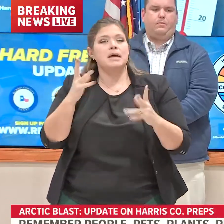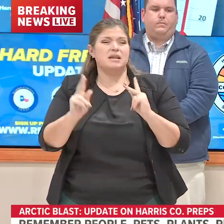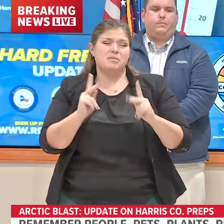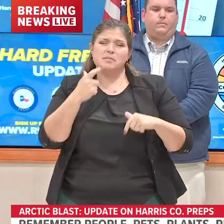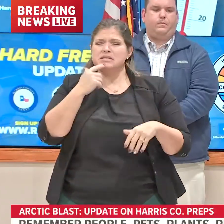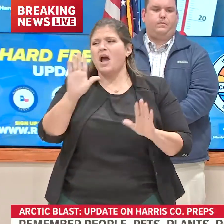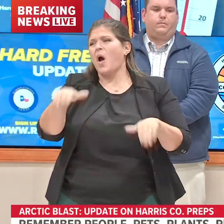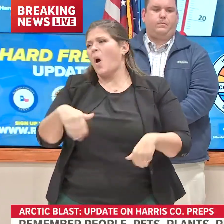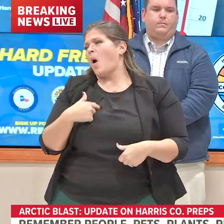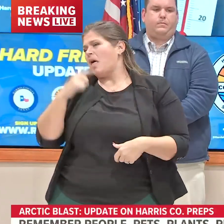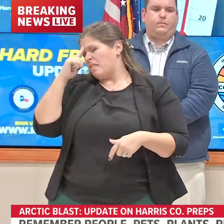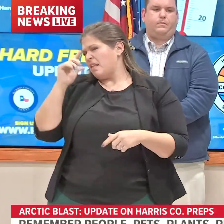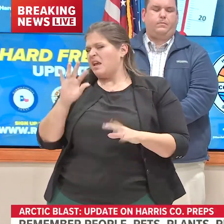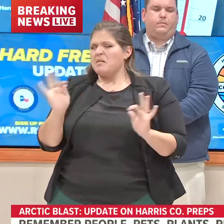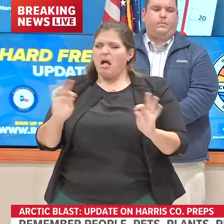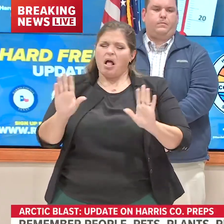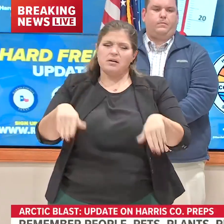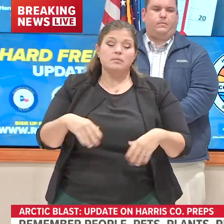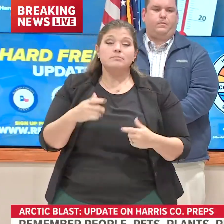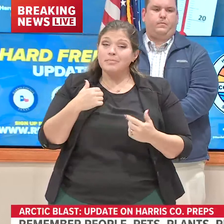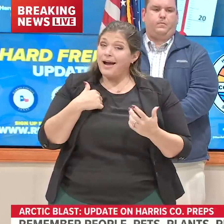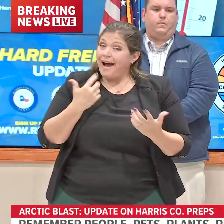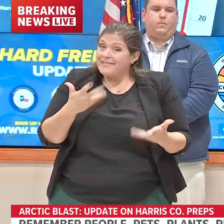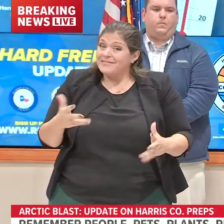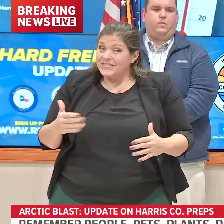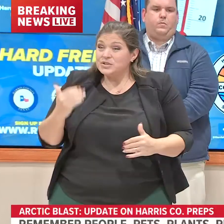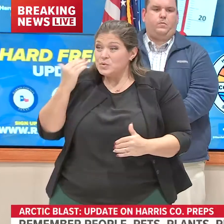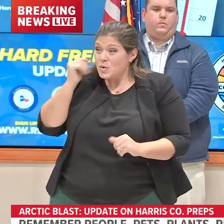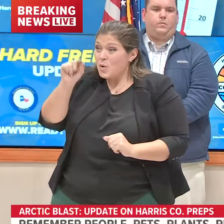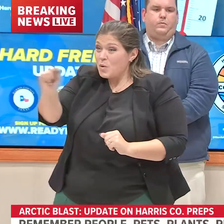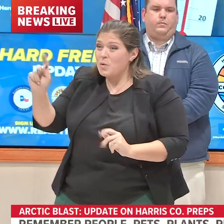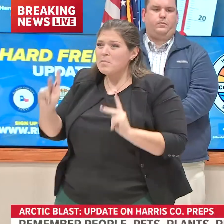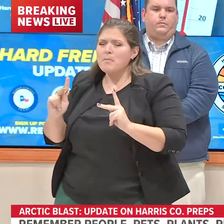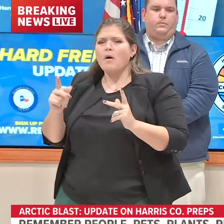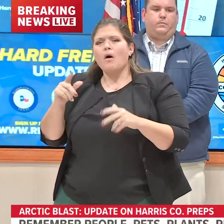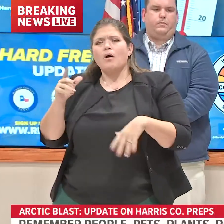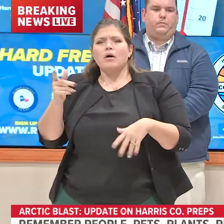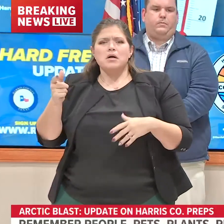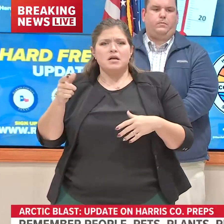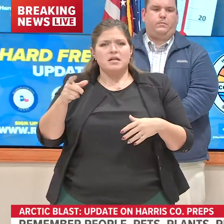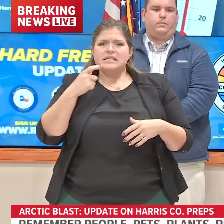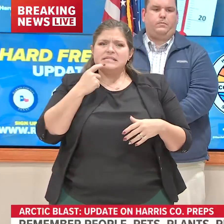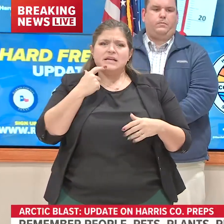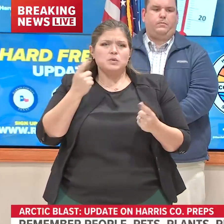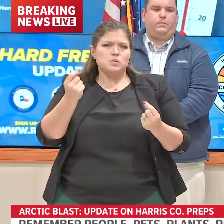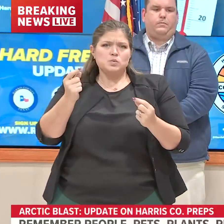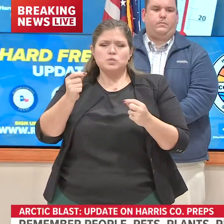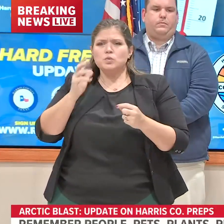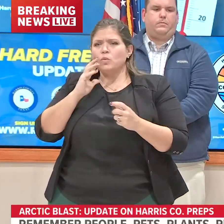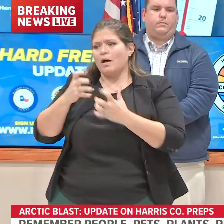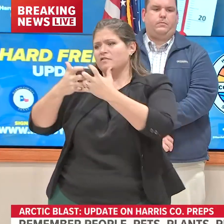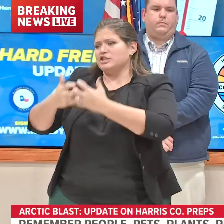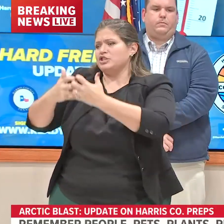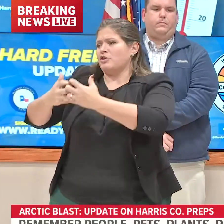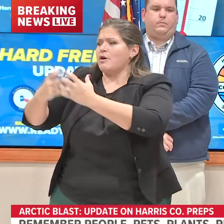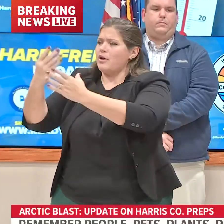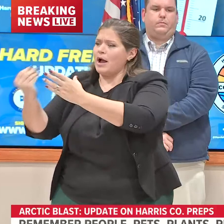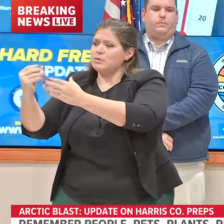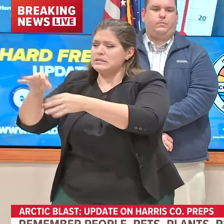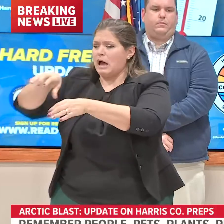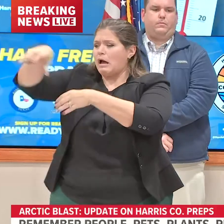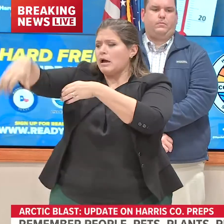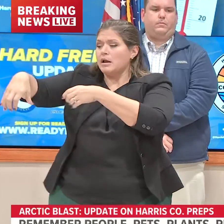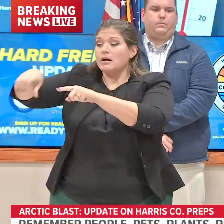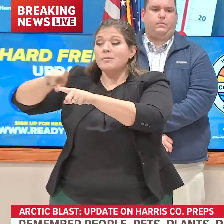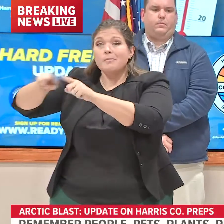you, I personally know people who unknowingly, they thought, I'm going to put a generator outside underneath an awning, and that was enough to get the